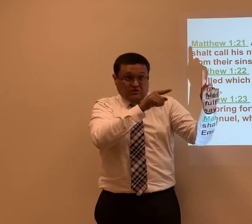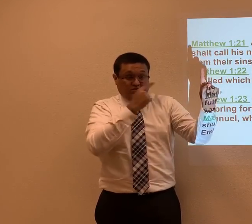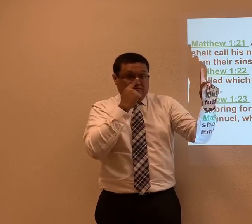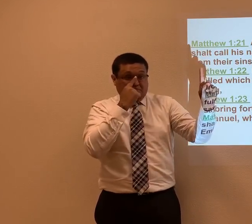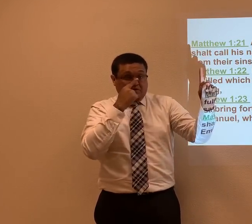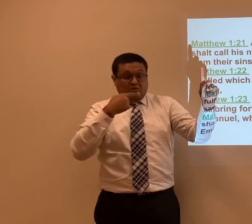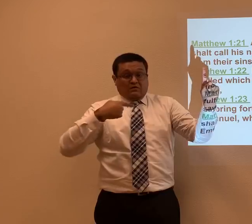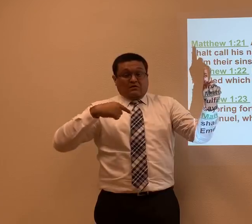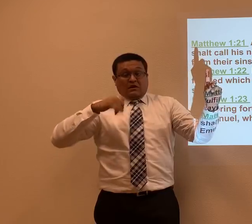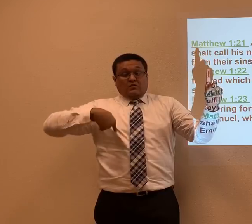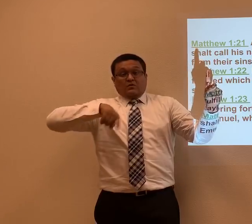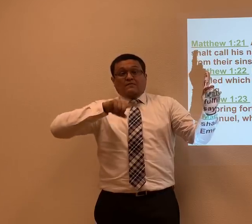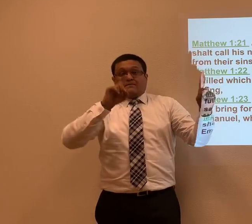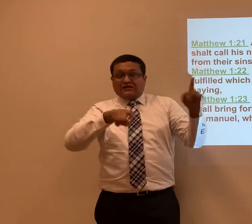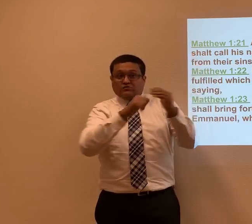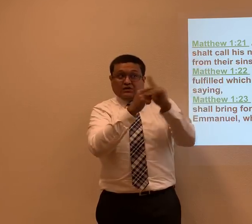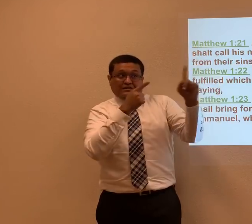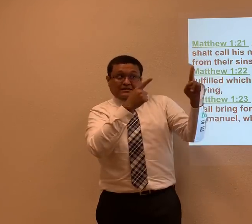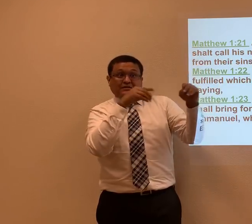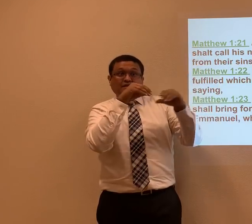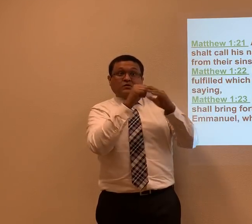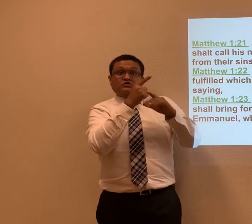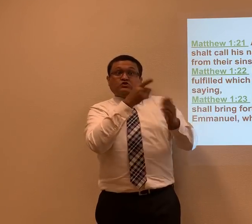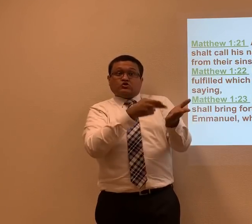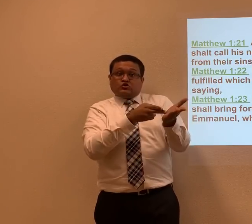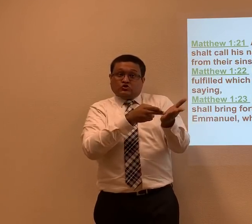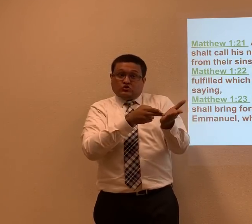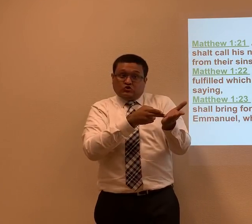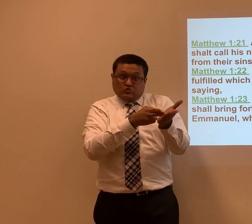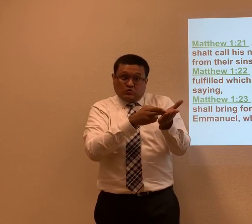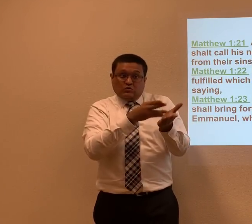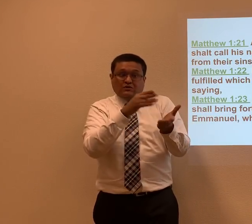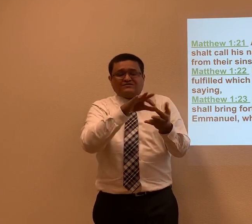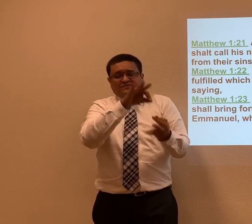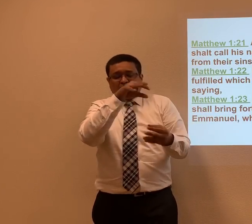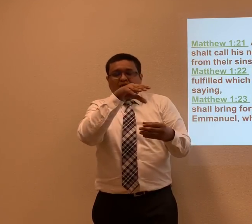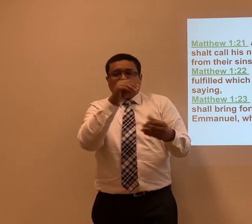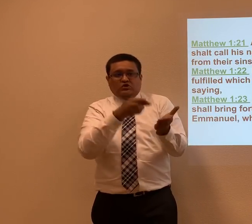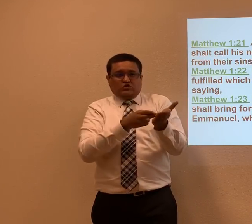beginning. God is a spirit. And we must worship him in spirit and in truth.